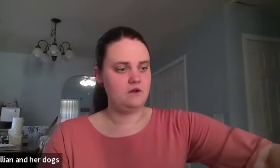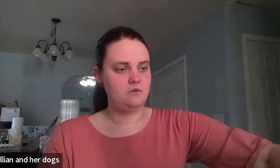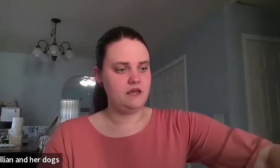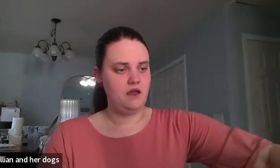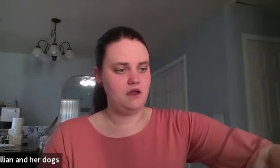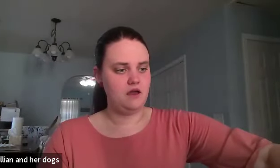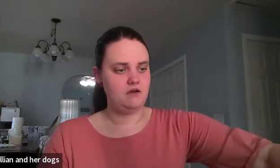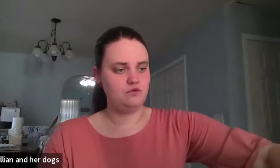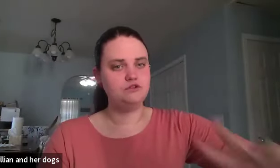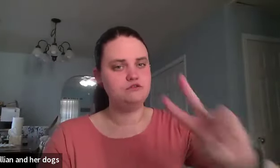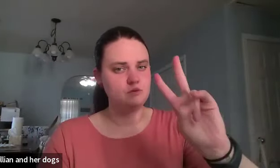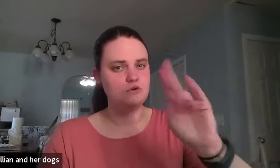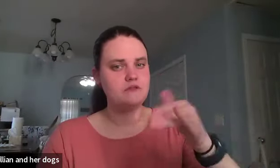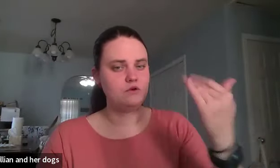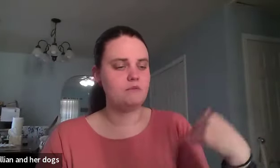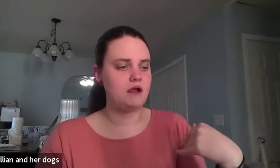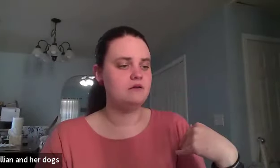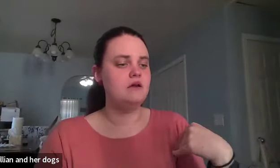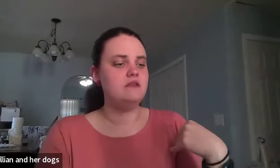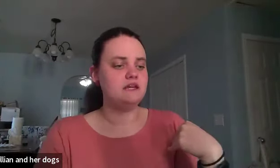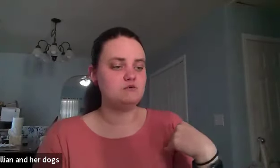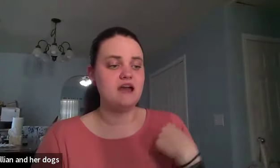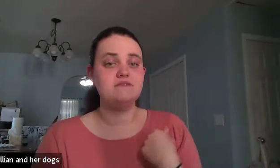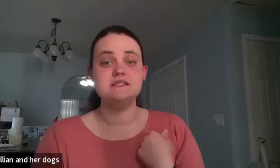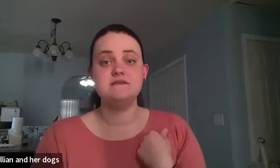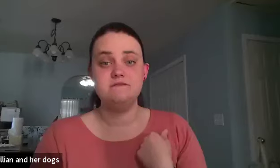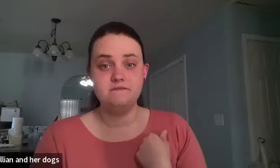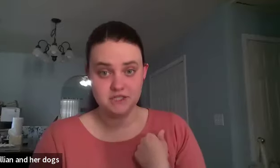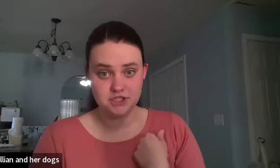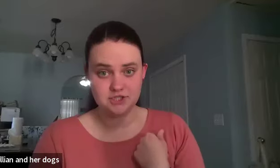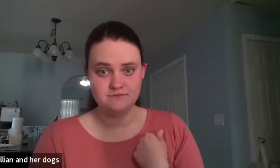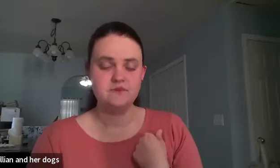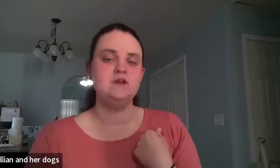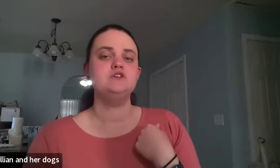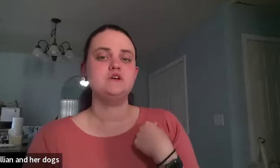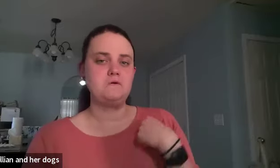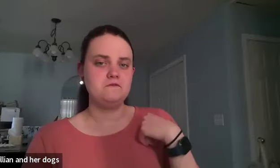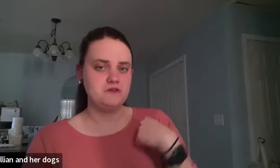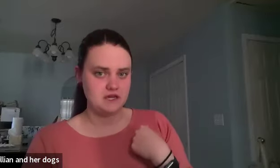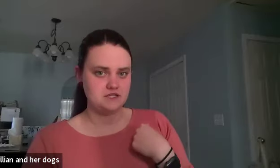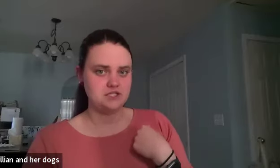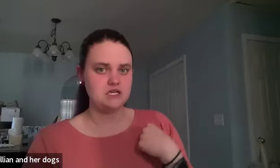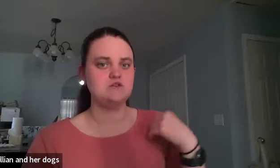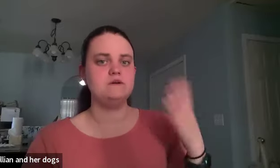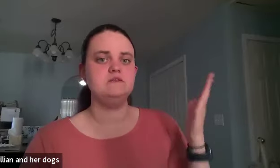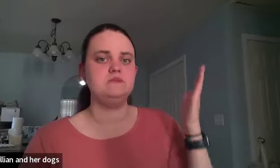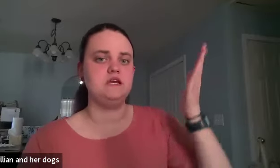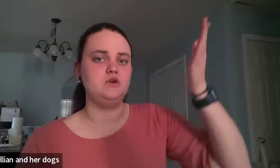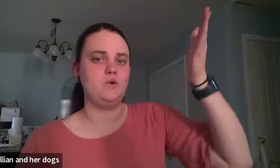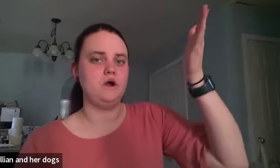Then we have, we'll do 2 more and then we'll go back. The next one we have is fish. So fish is going to be